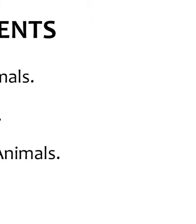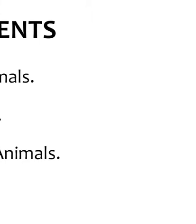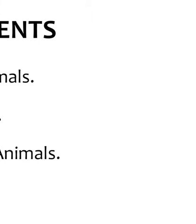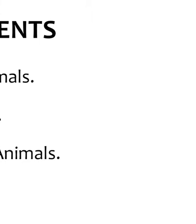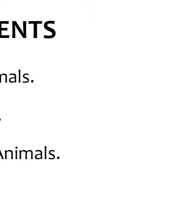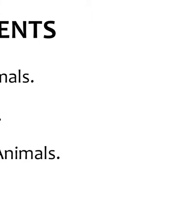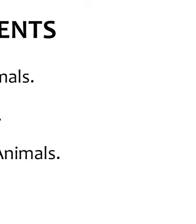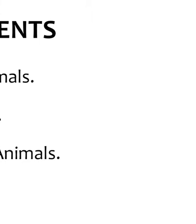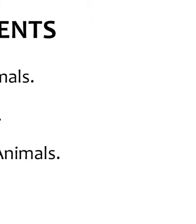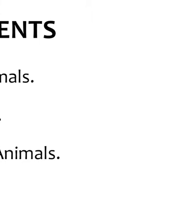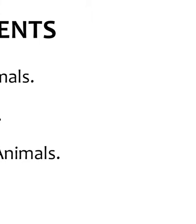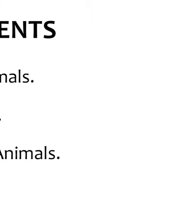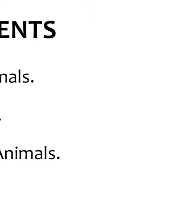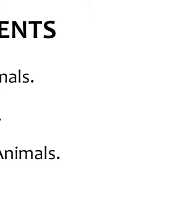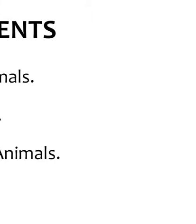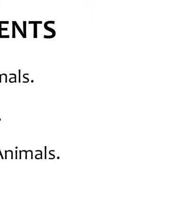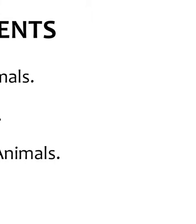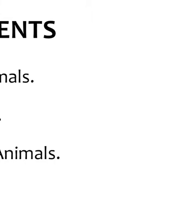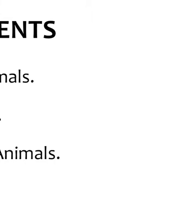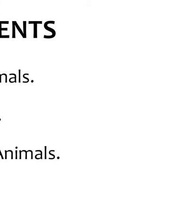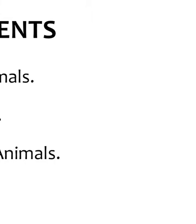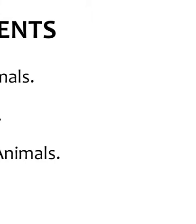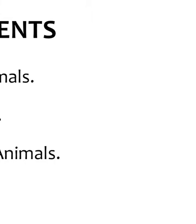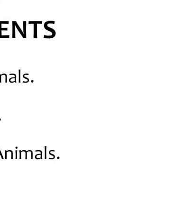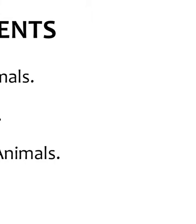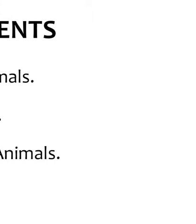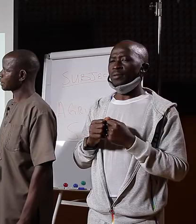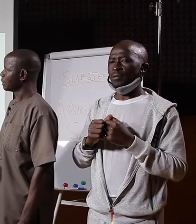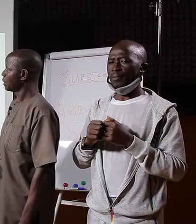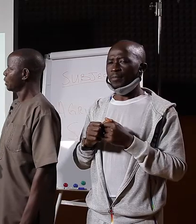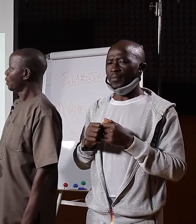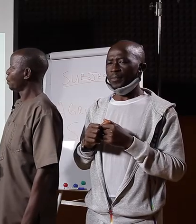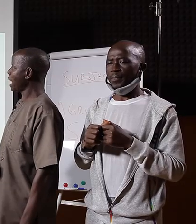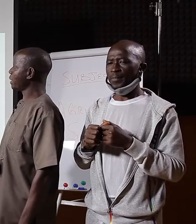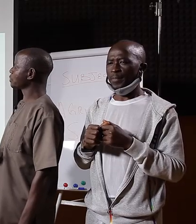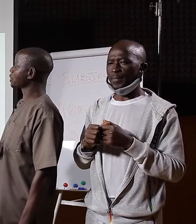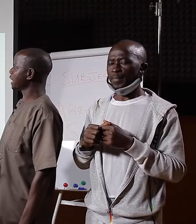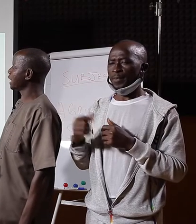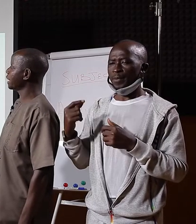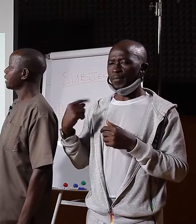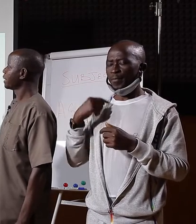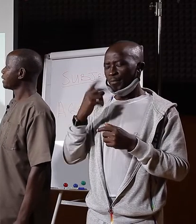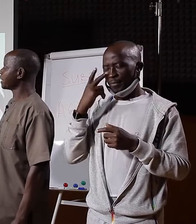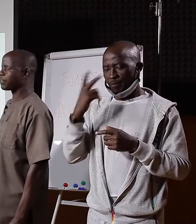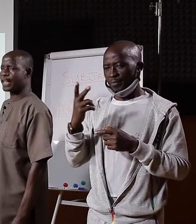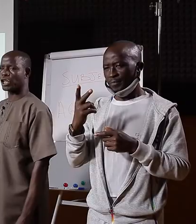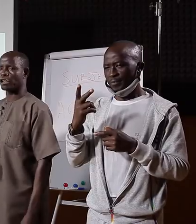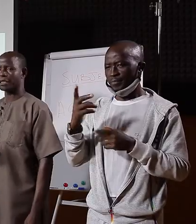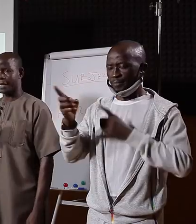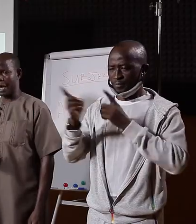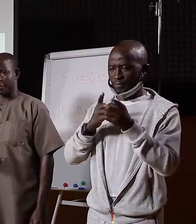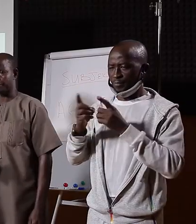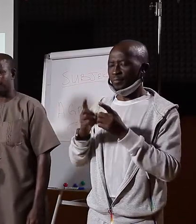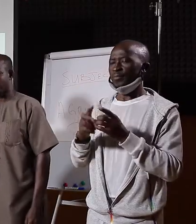three, classification of farm animals. We are going to see the